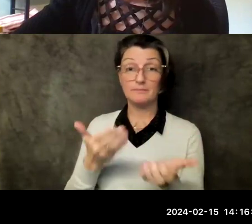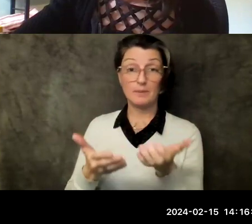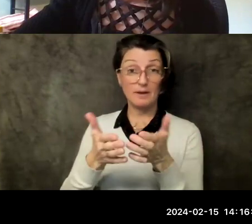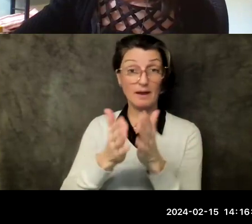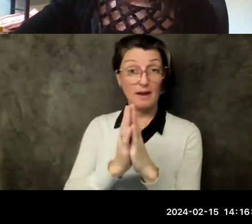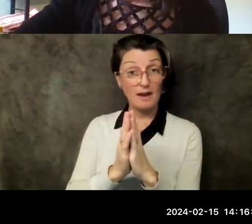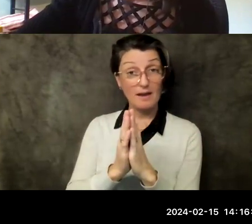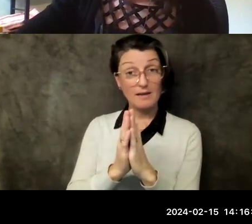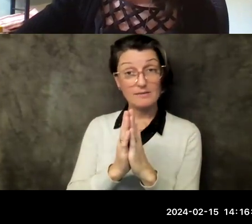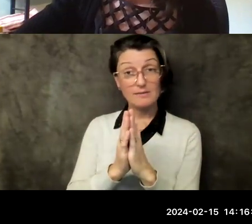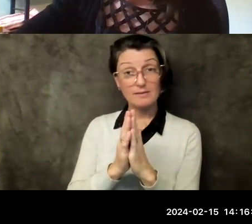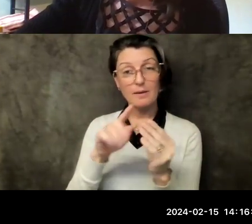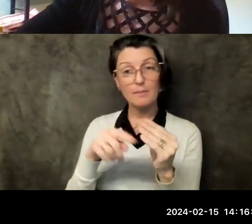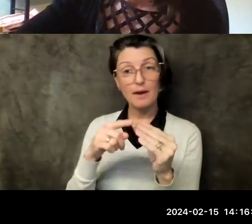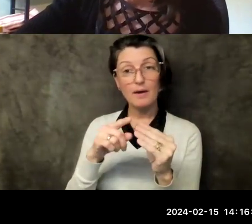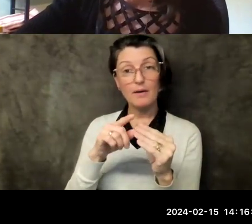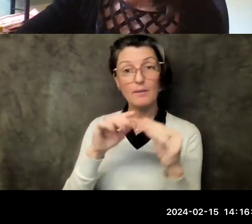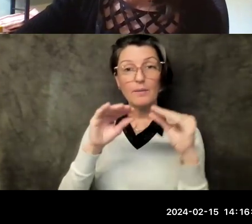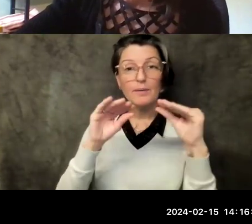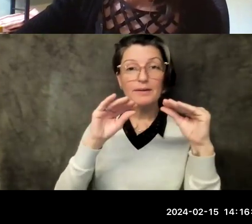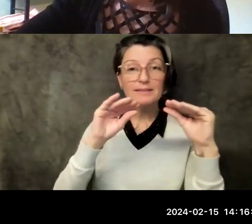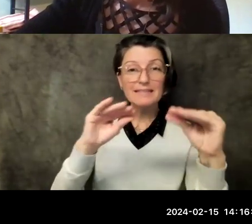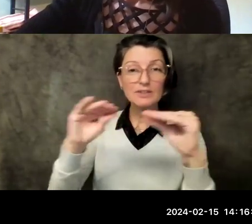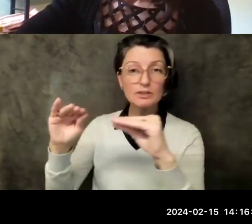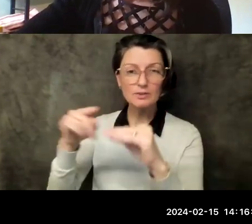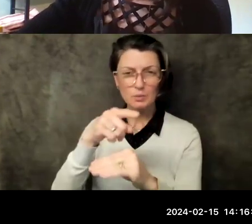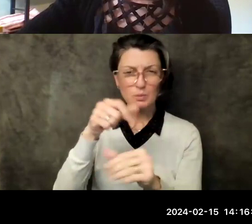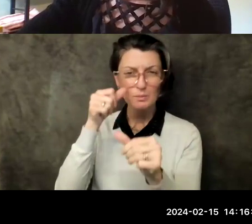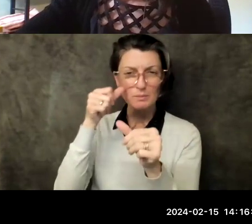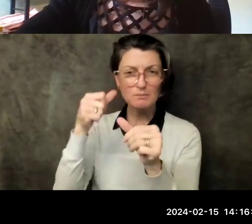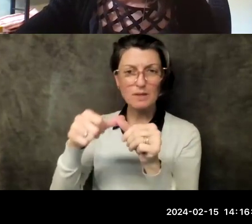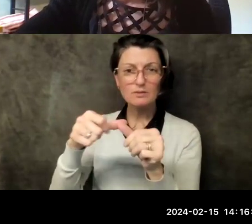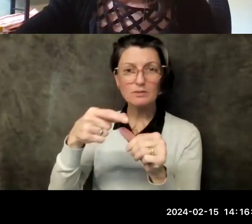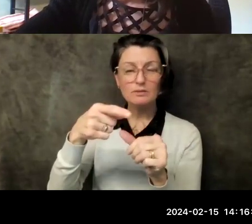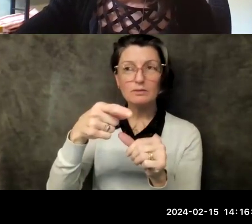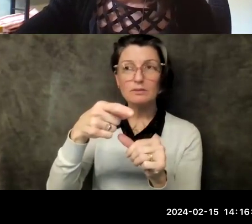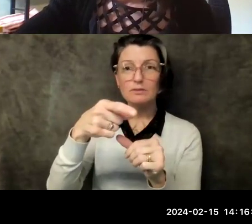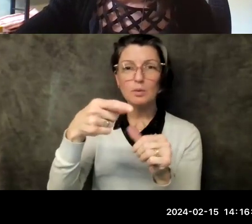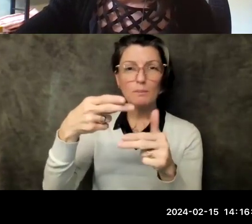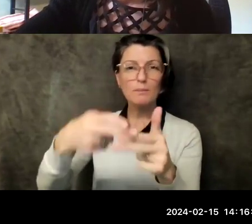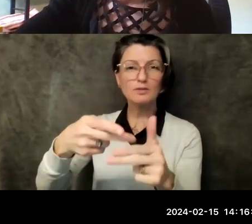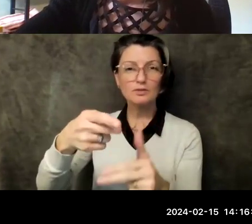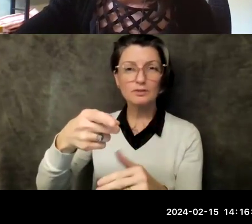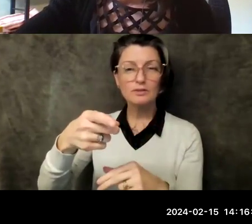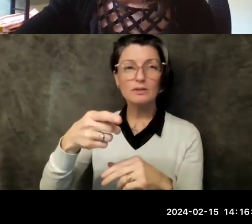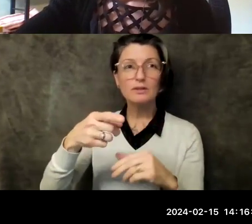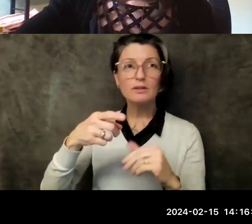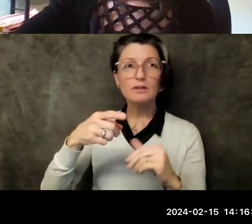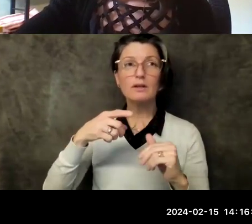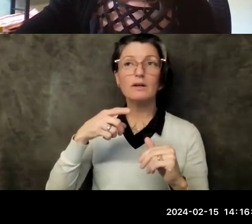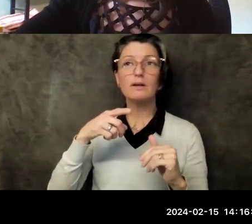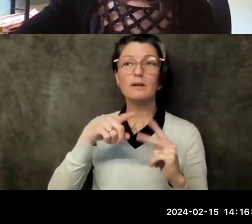bit more about teaching. I know you talked about that more toward the beginning, but one of the things that you mentioned was